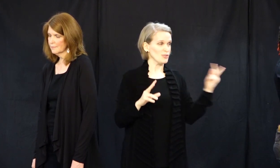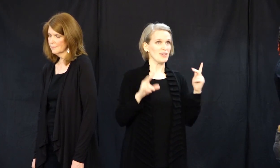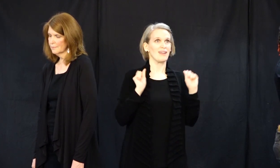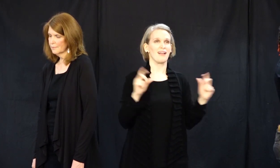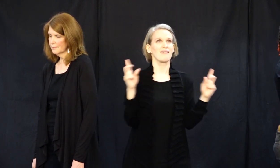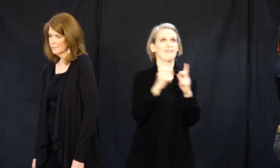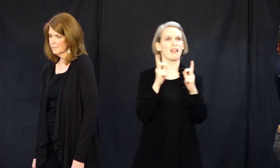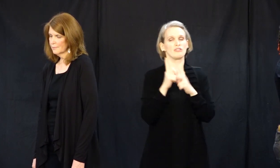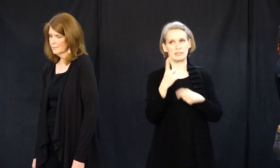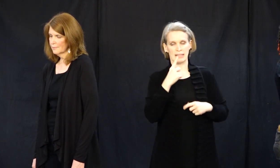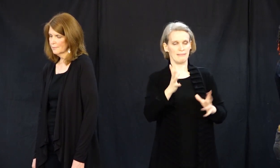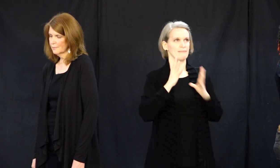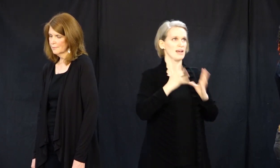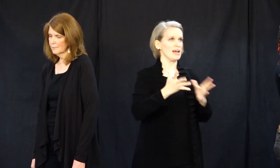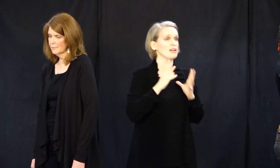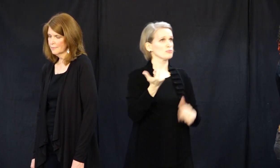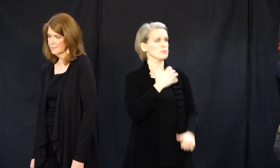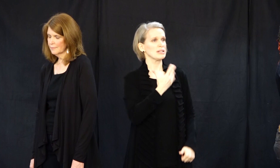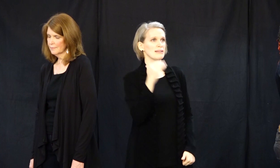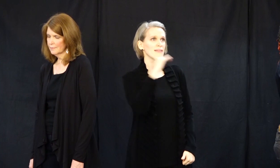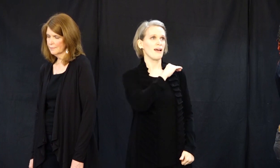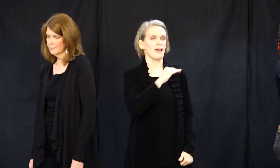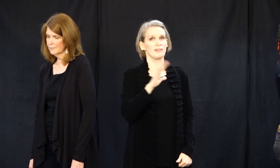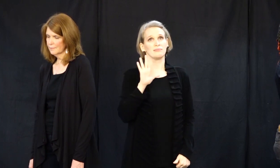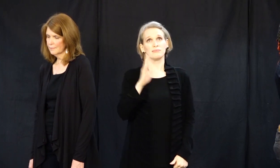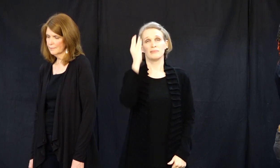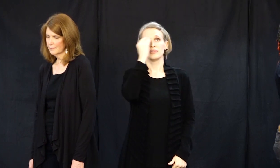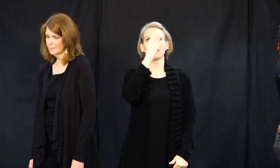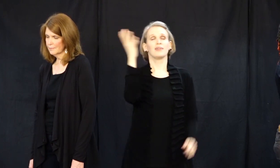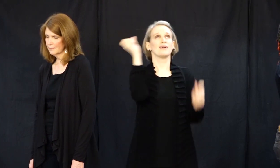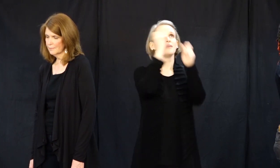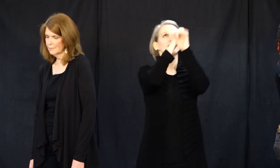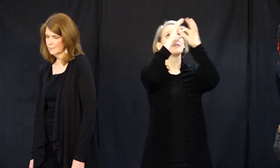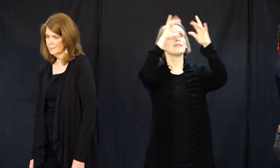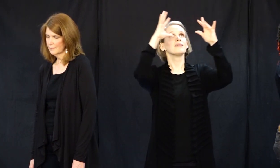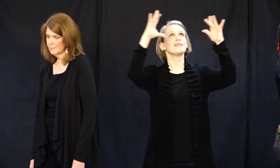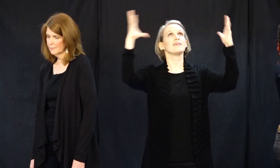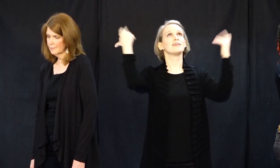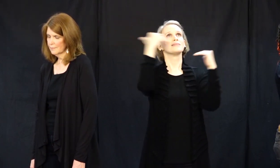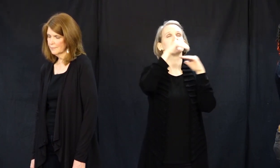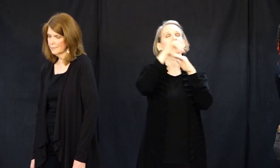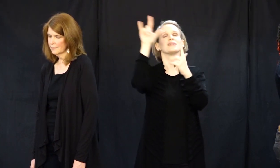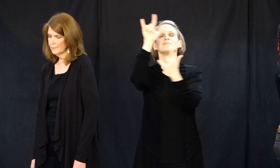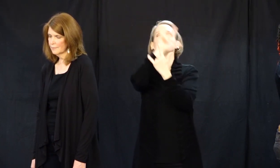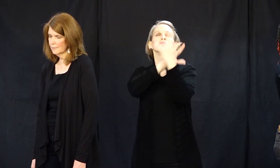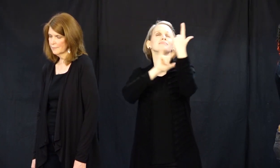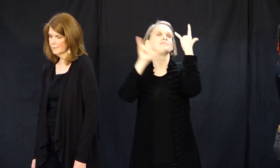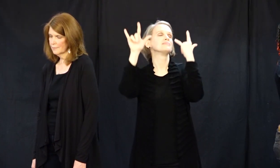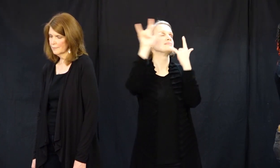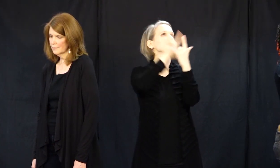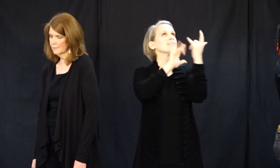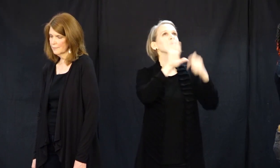I'm fine. She'd be lying. But when I fantasize at night, it's Alexander's eyes as